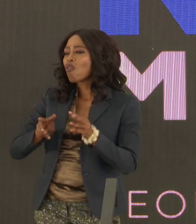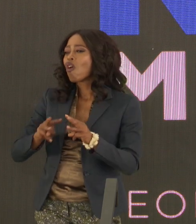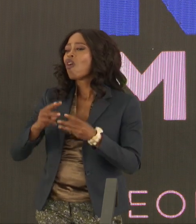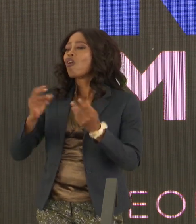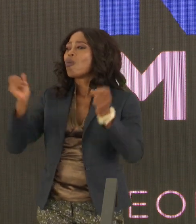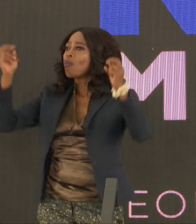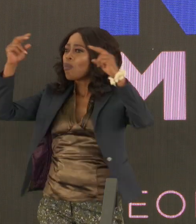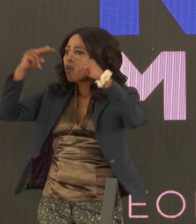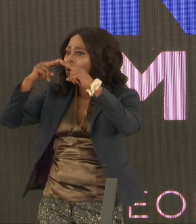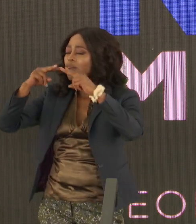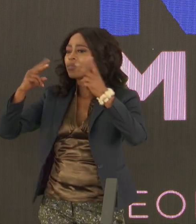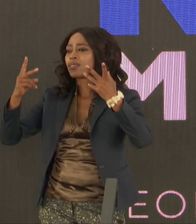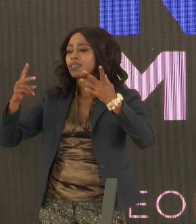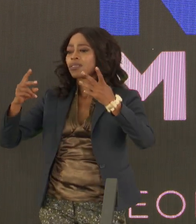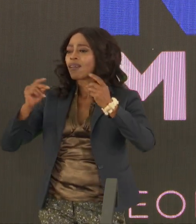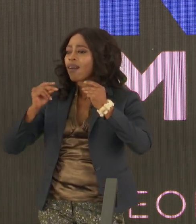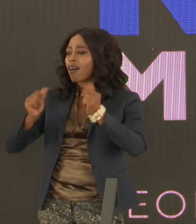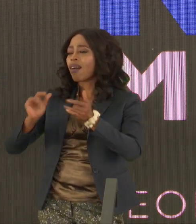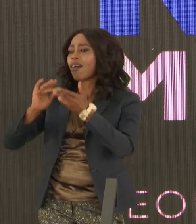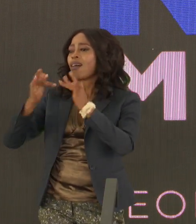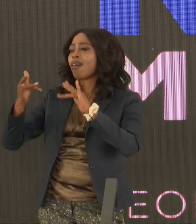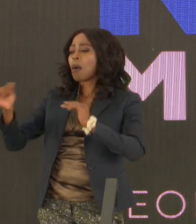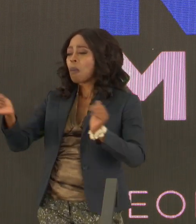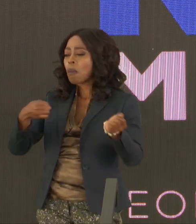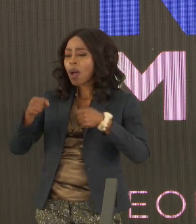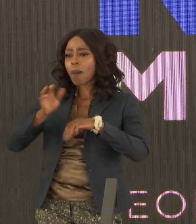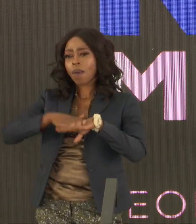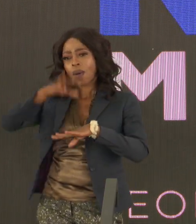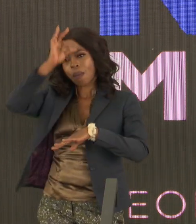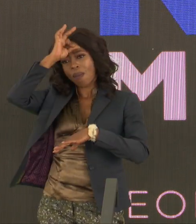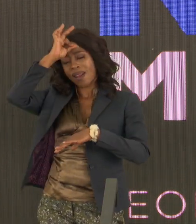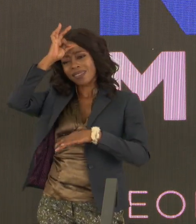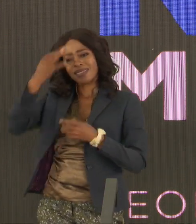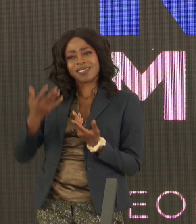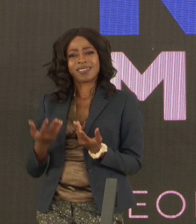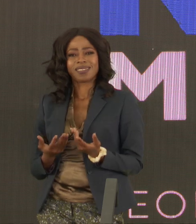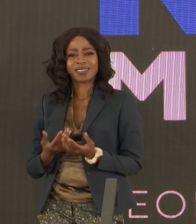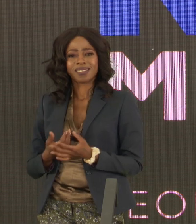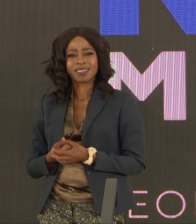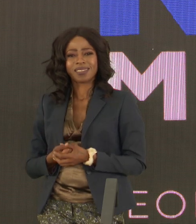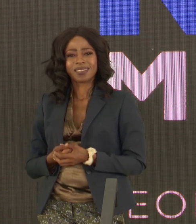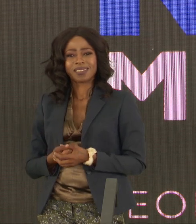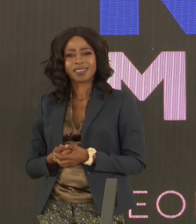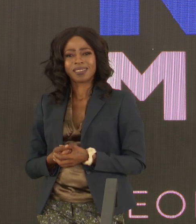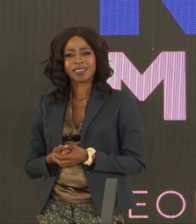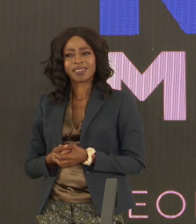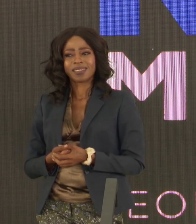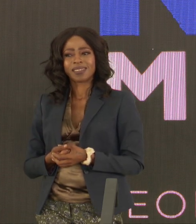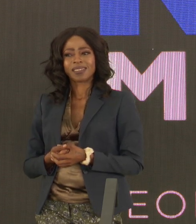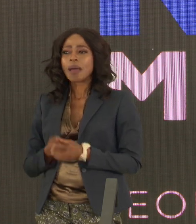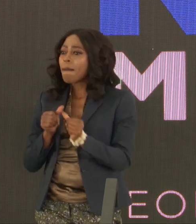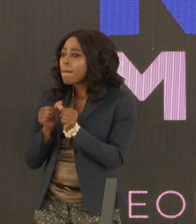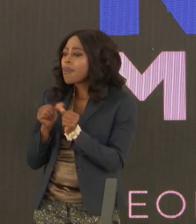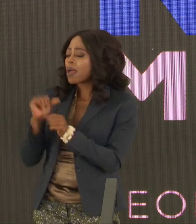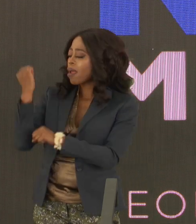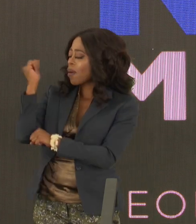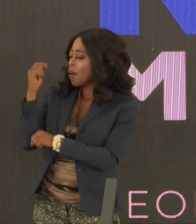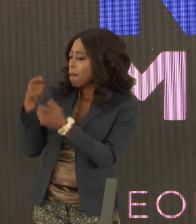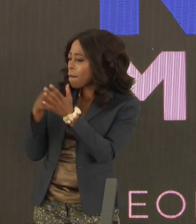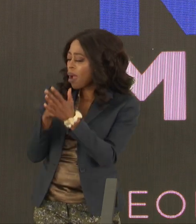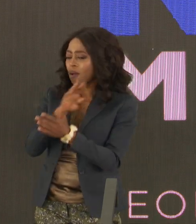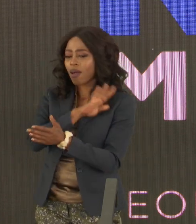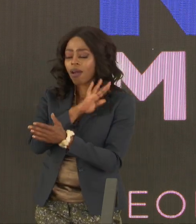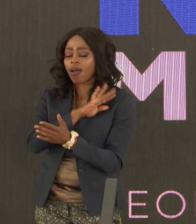high-speed internet in communities, hired more police and paid them more. It could have bought better equipment for our